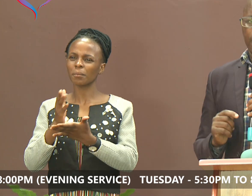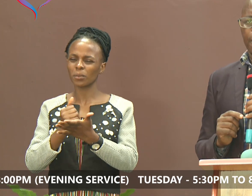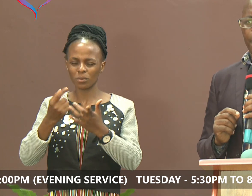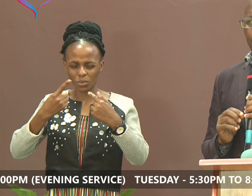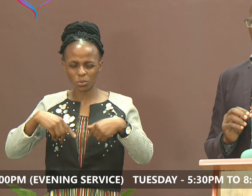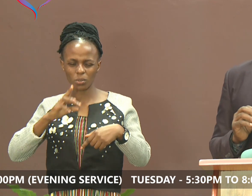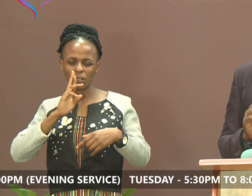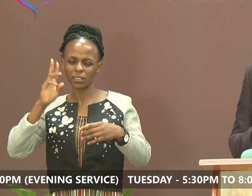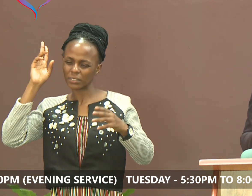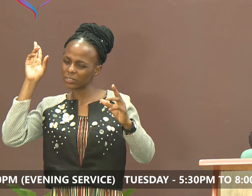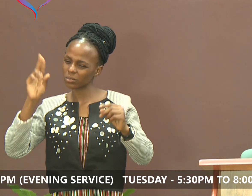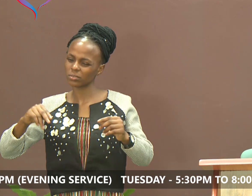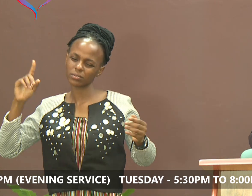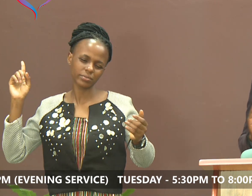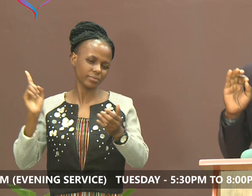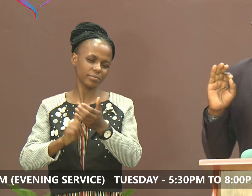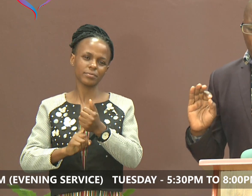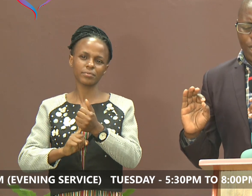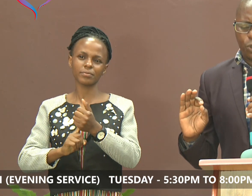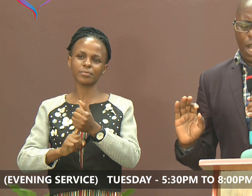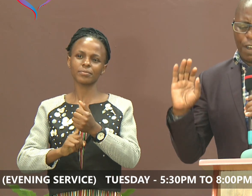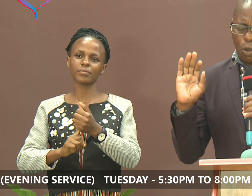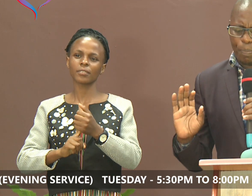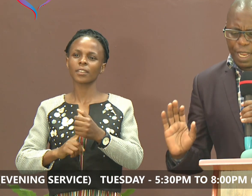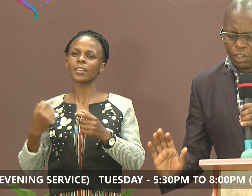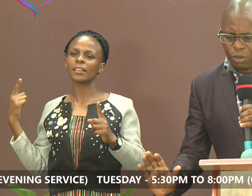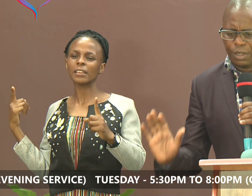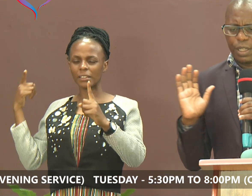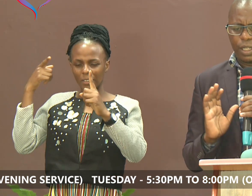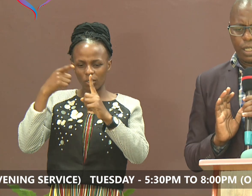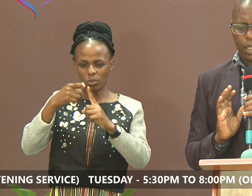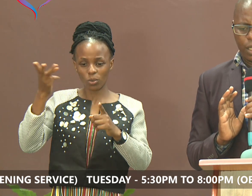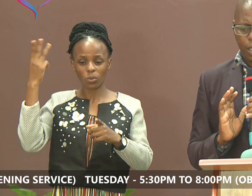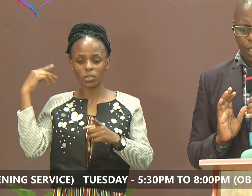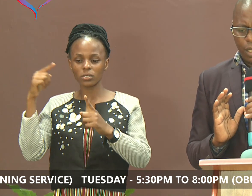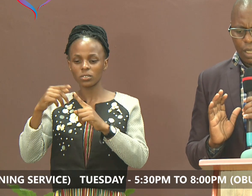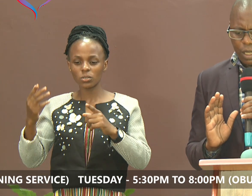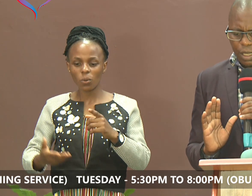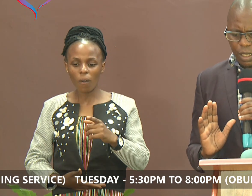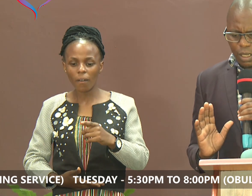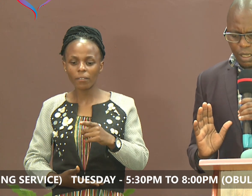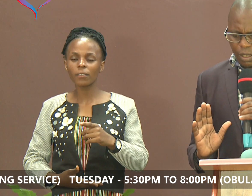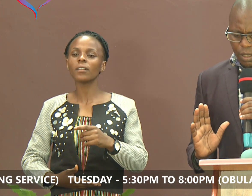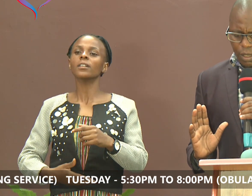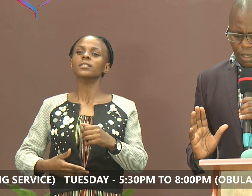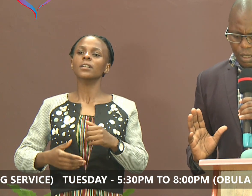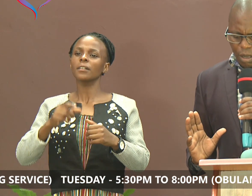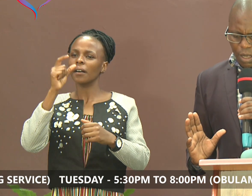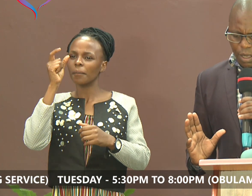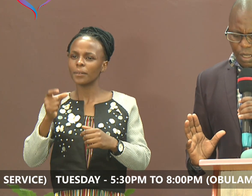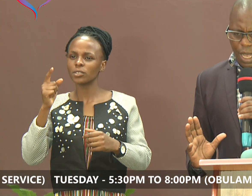achieving. Kubanga tetutuse ku kigendererwa. Because the goal was to have a companion. Kubanga kigendererwa kyali kya kubera na